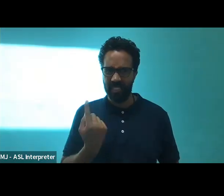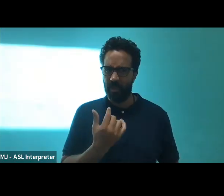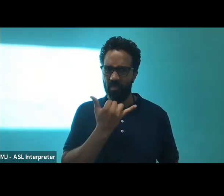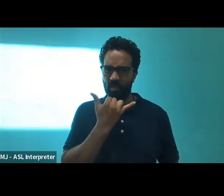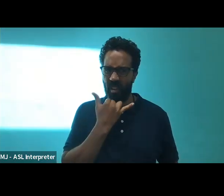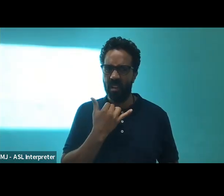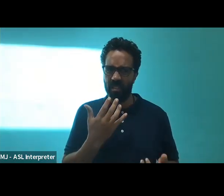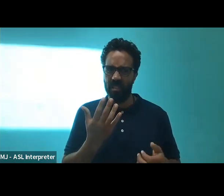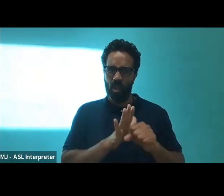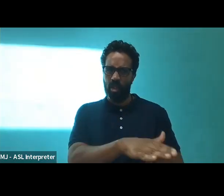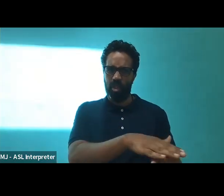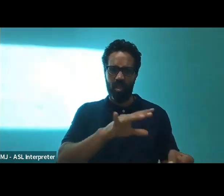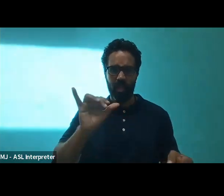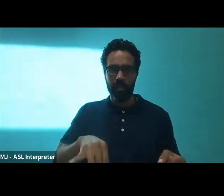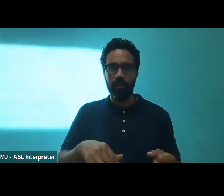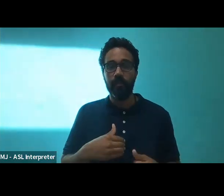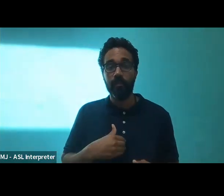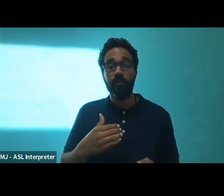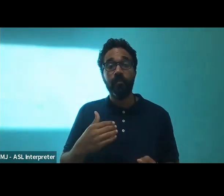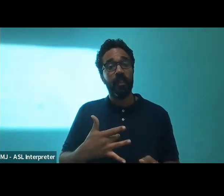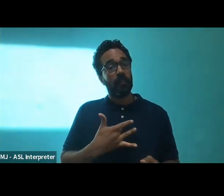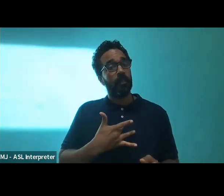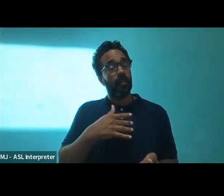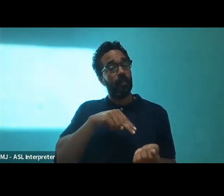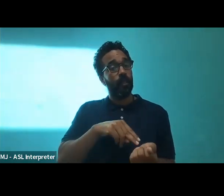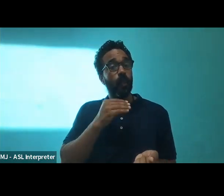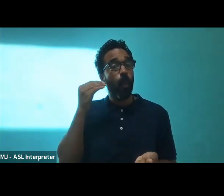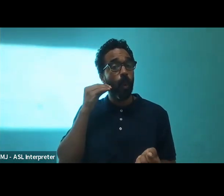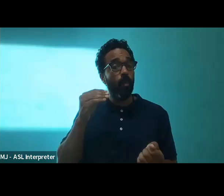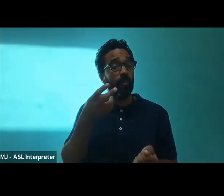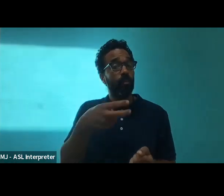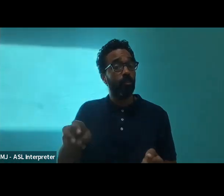home transition project was calling to me when I heard about it.